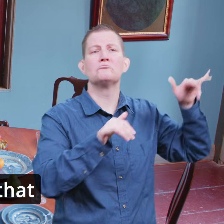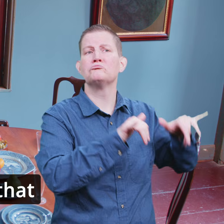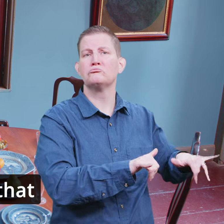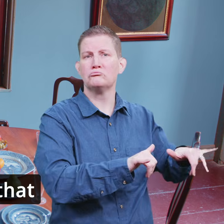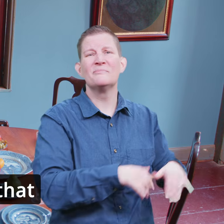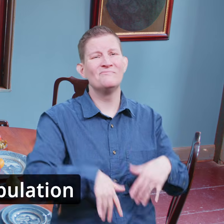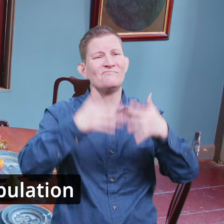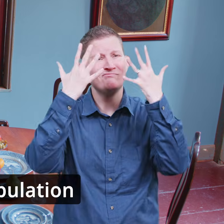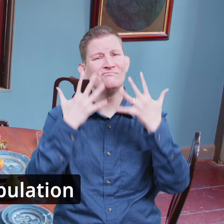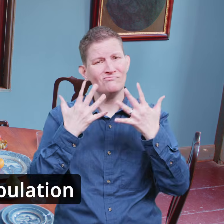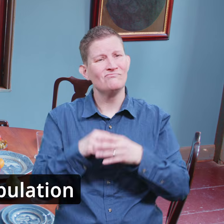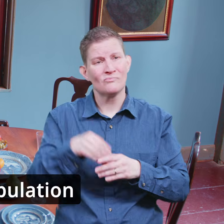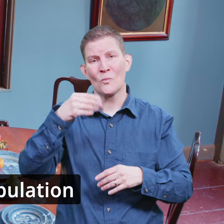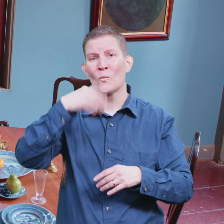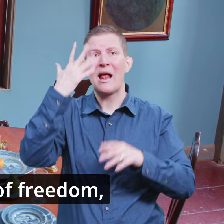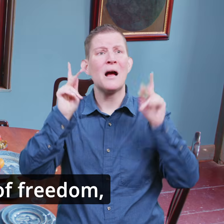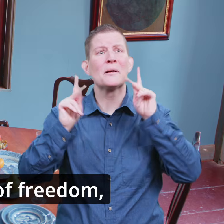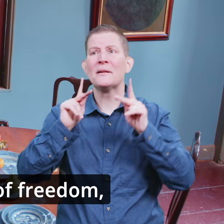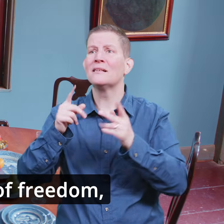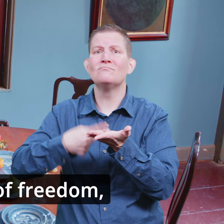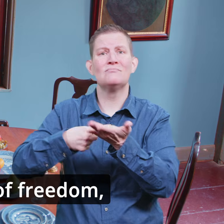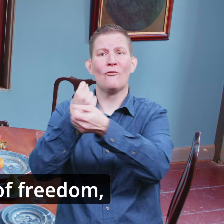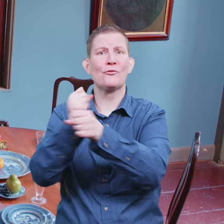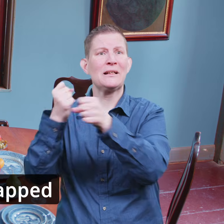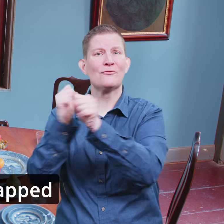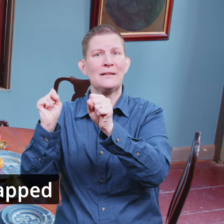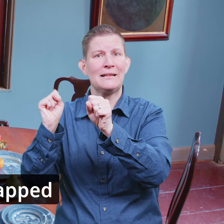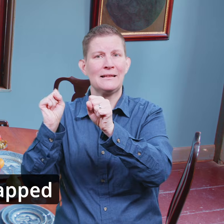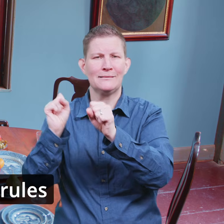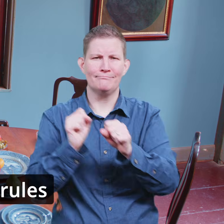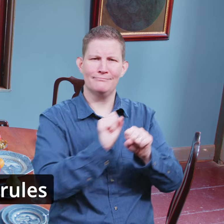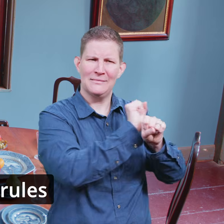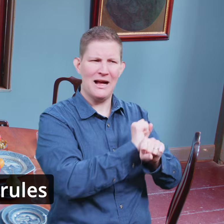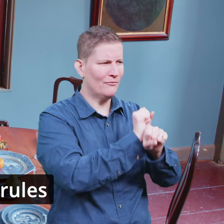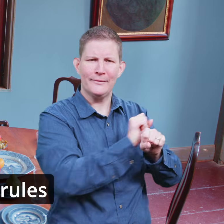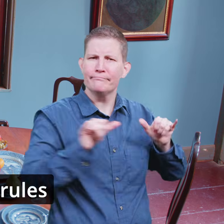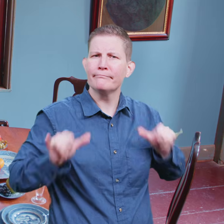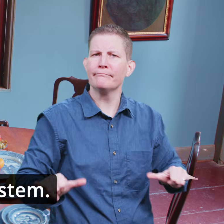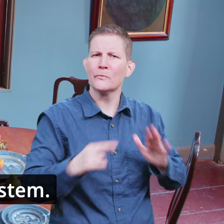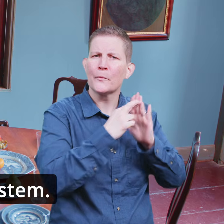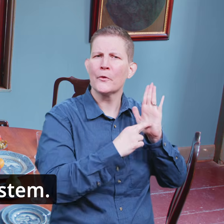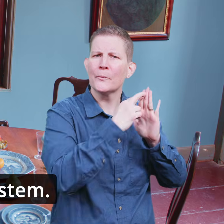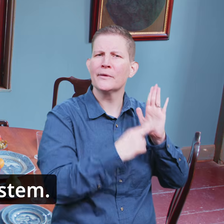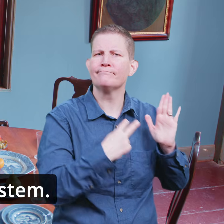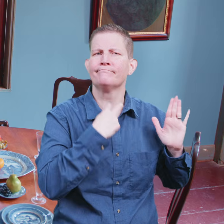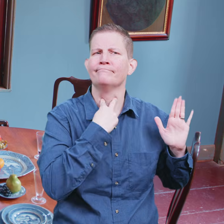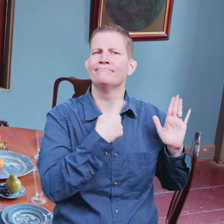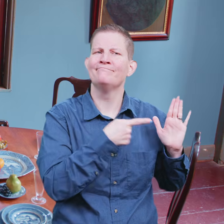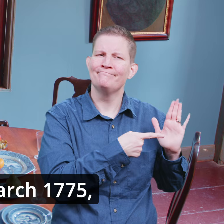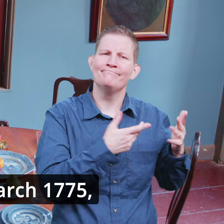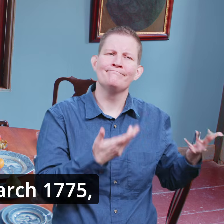It is a sad fact that while the white population talks more and more of freedom, the slaves are trapped by the laws and rules of the slavery